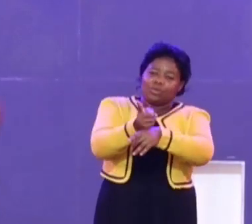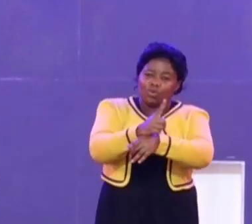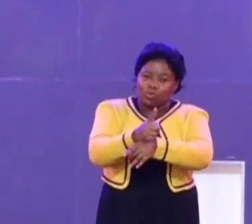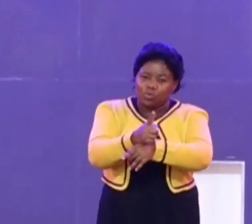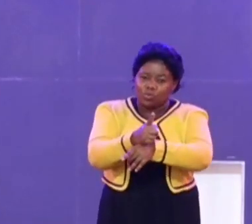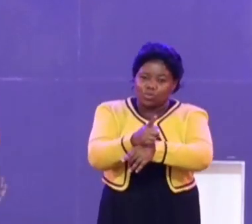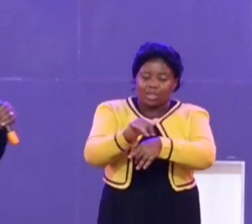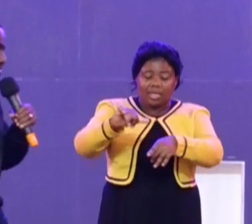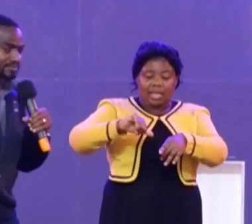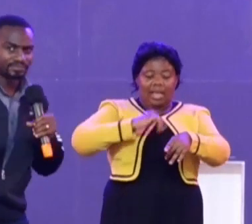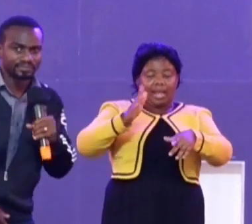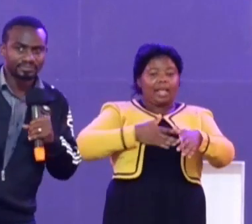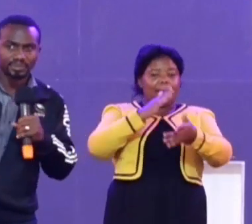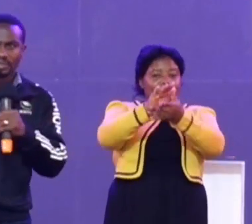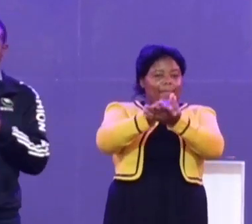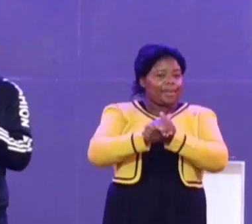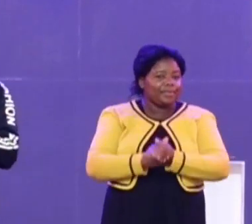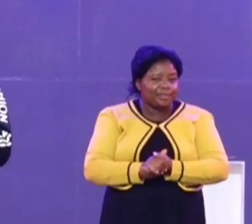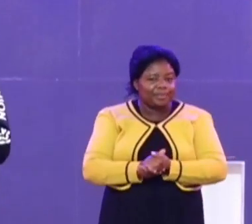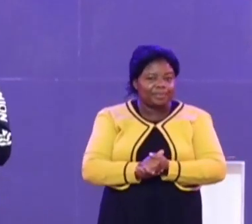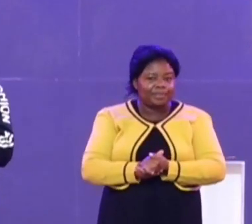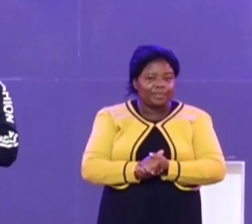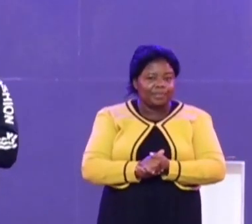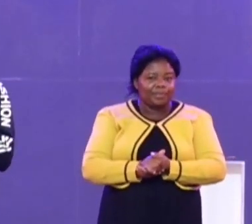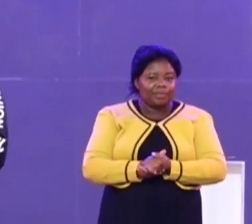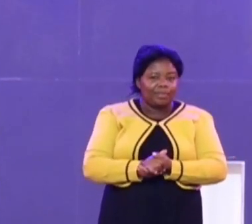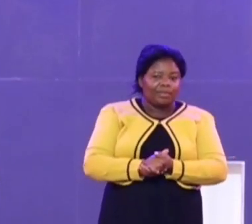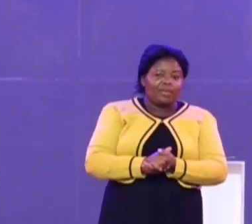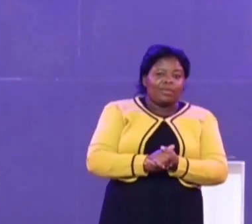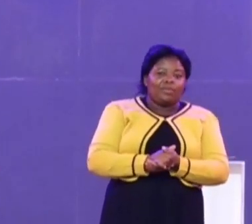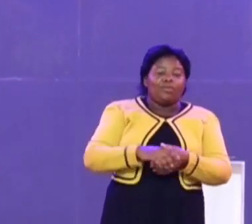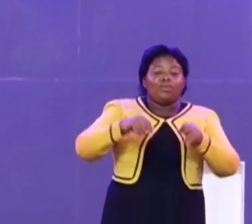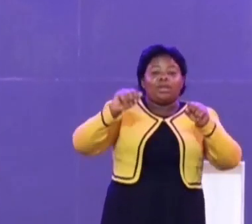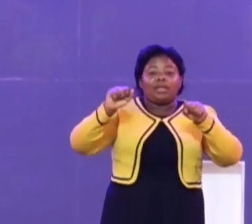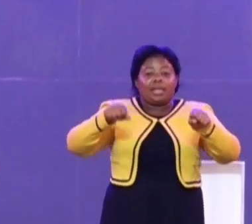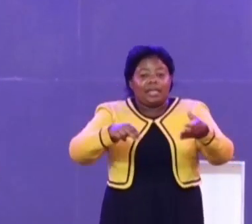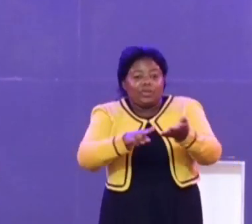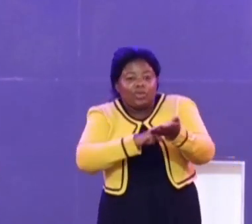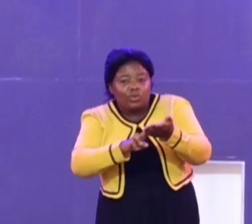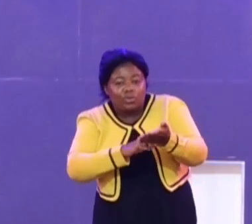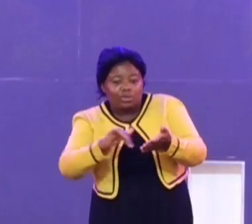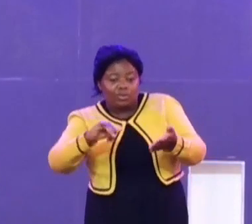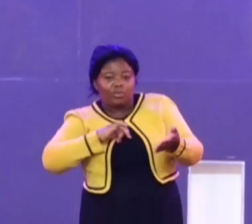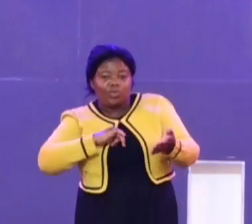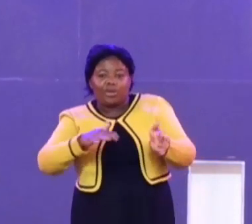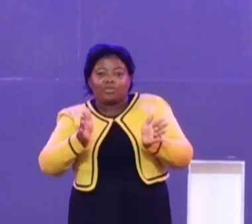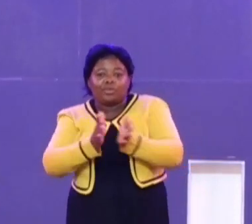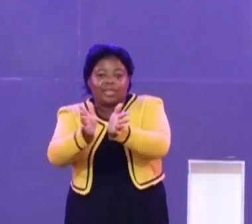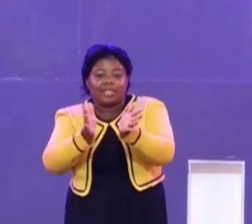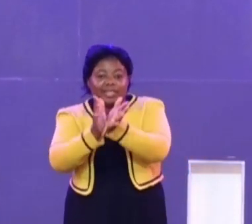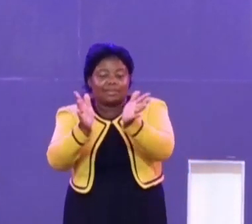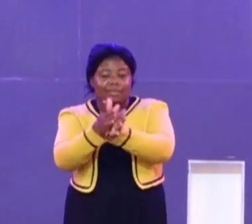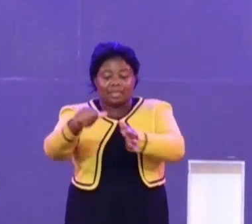Wakiso. I am married. Ndi mufumbo. We use it to identify, to explain ourselves, define ourselves. Tuchikoze